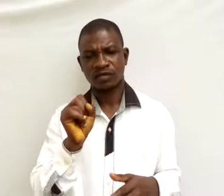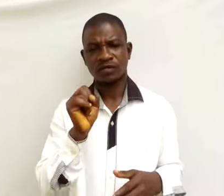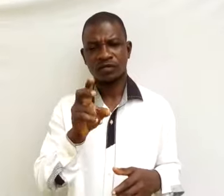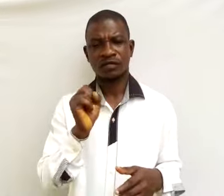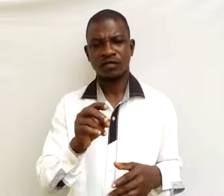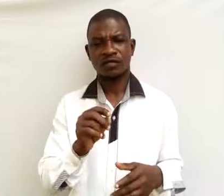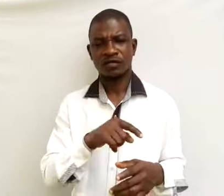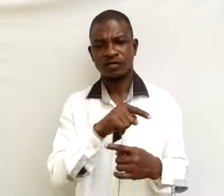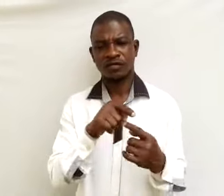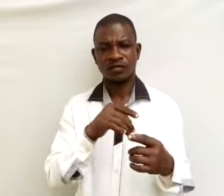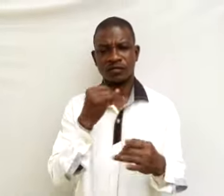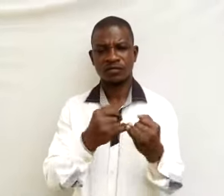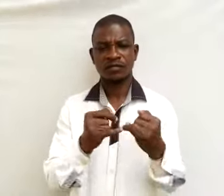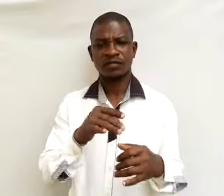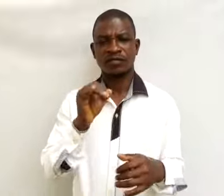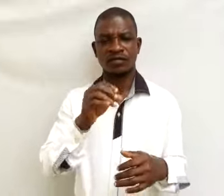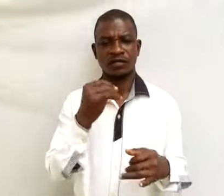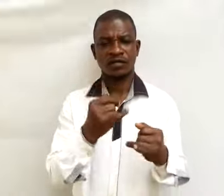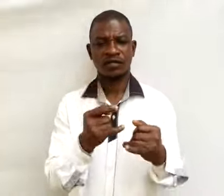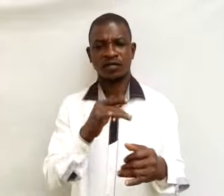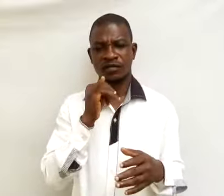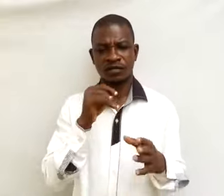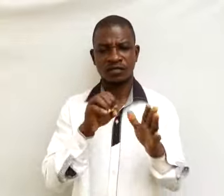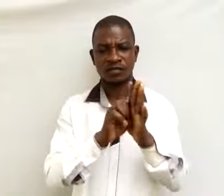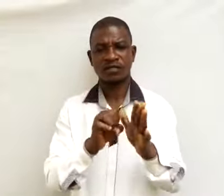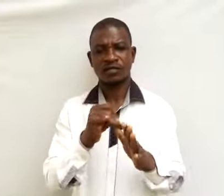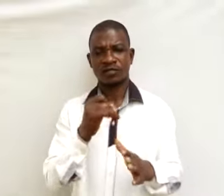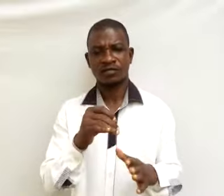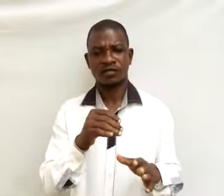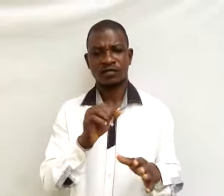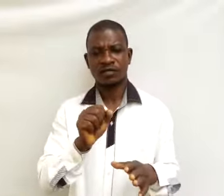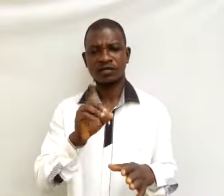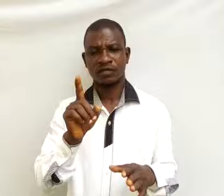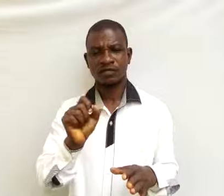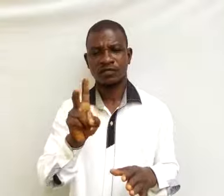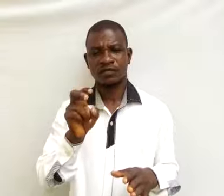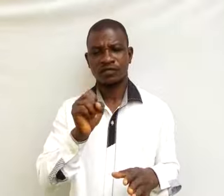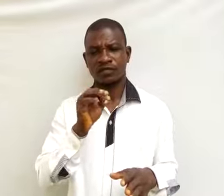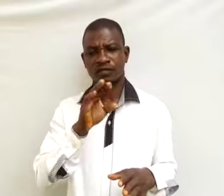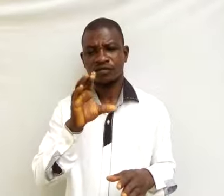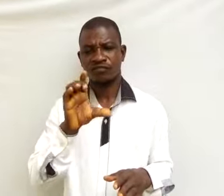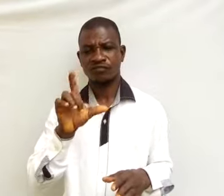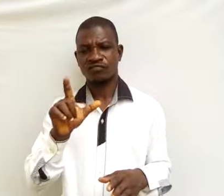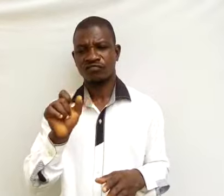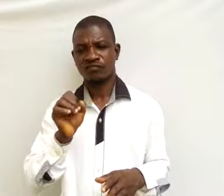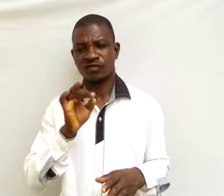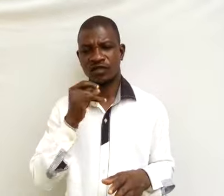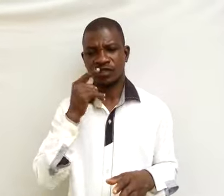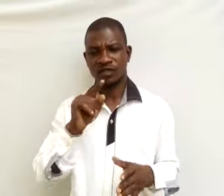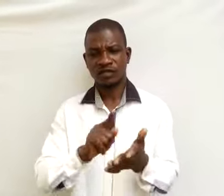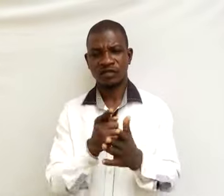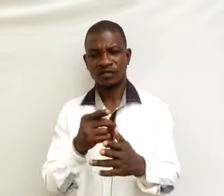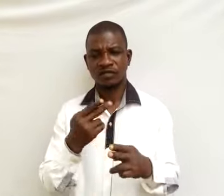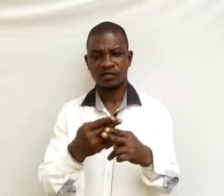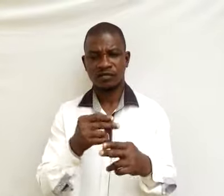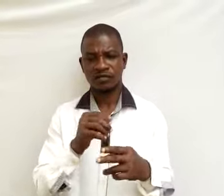chit-chat ended is an example of adverbial clause. Therefore, the grammatical name is adverbial